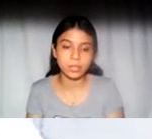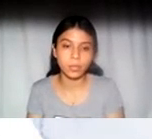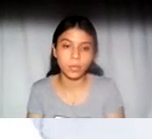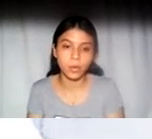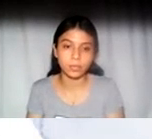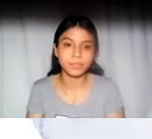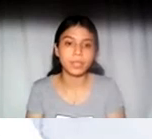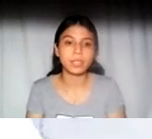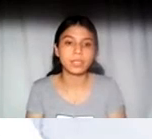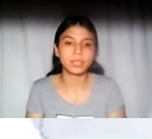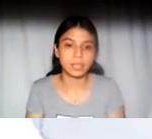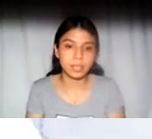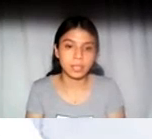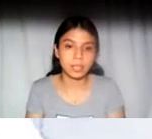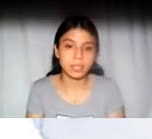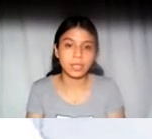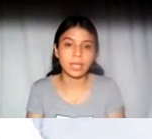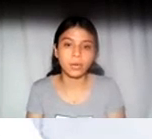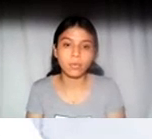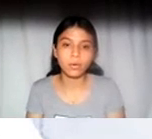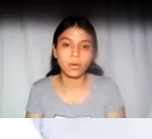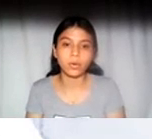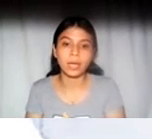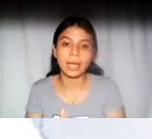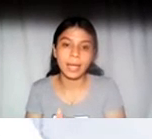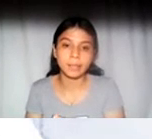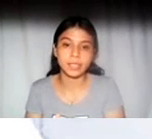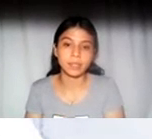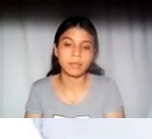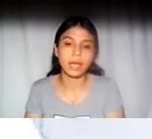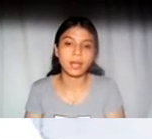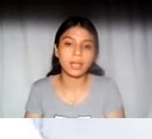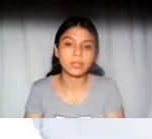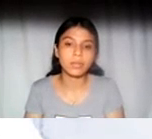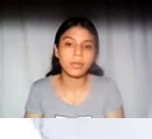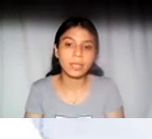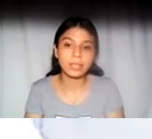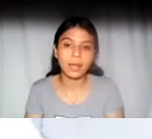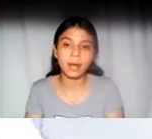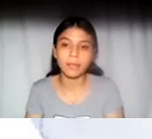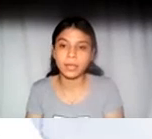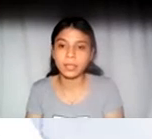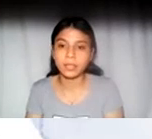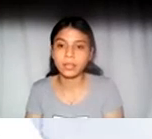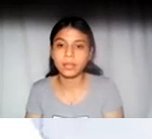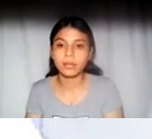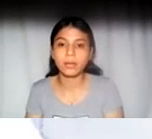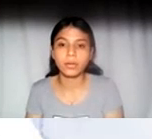or generally a noun or an adjective, and less frequently a verb or